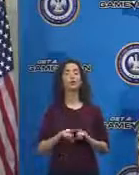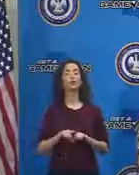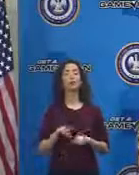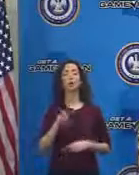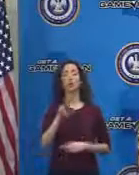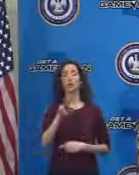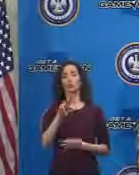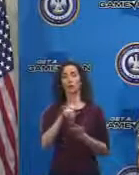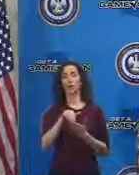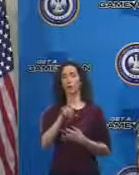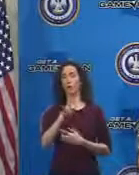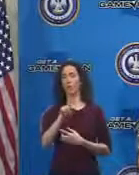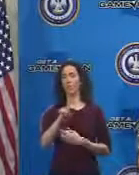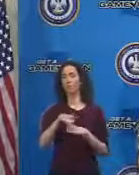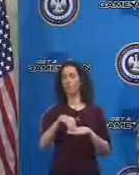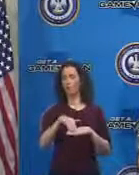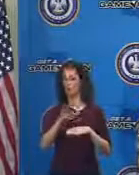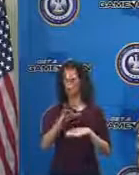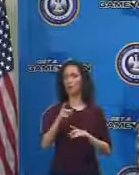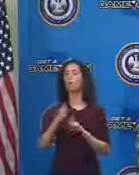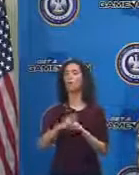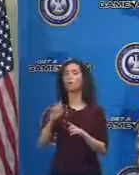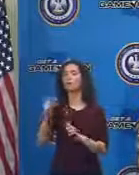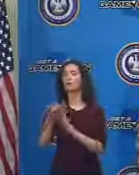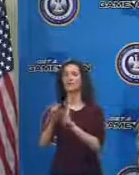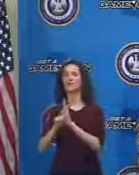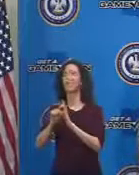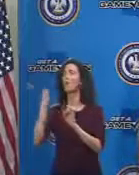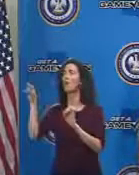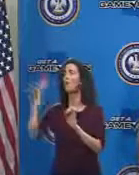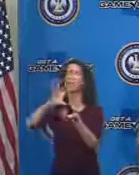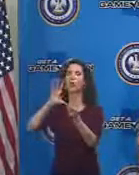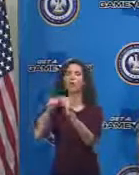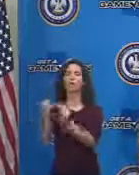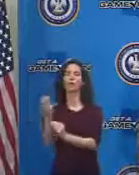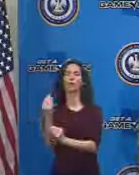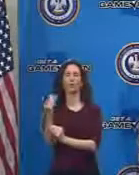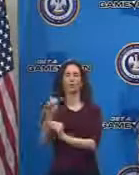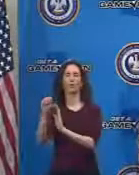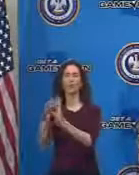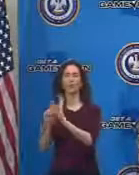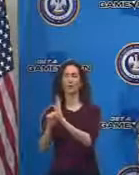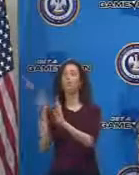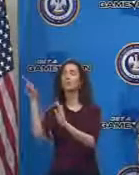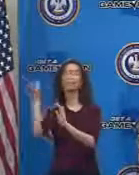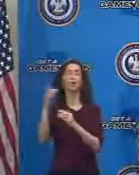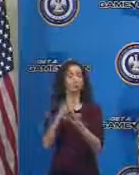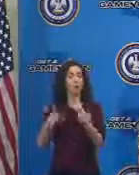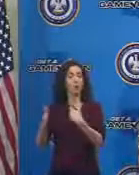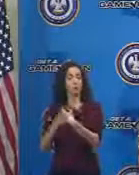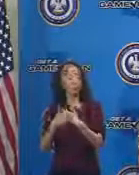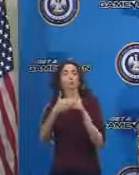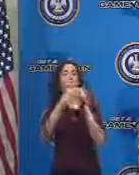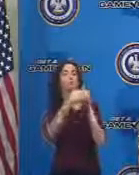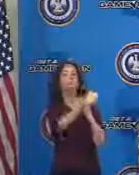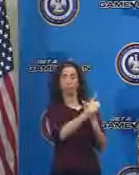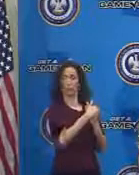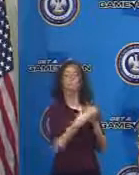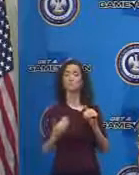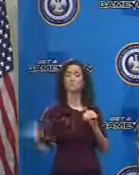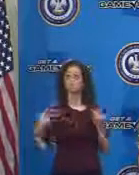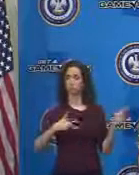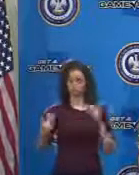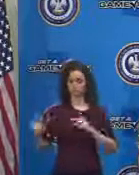have come from 14 other states to support us. Many of these states are local, are close to us, but we have